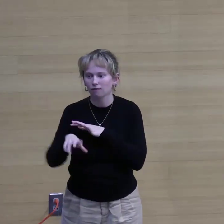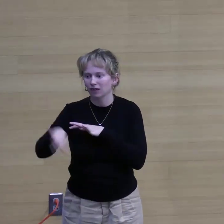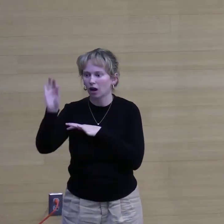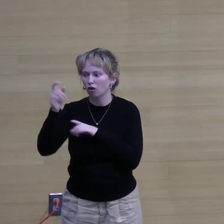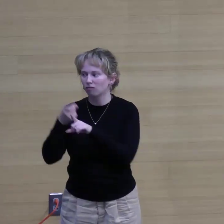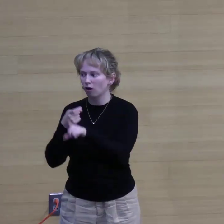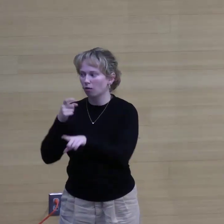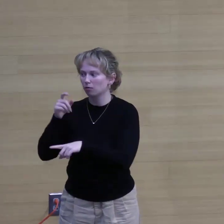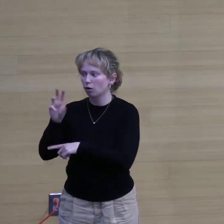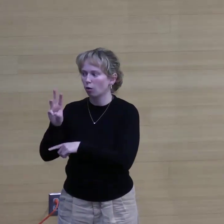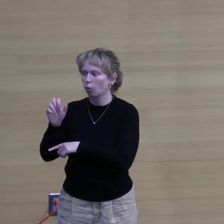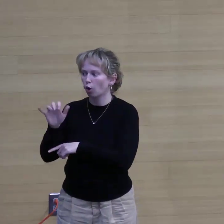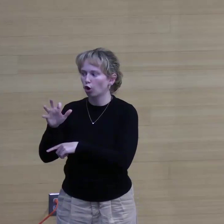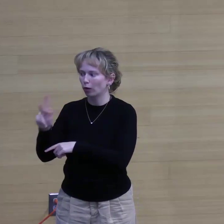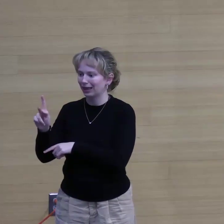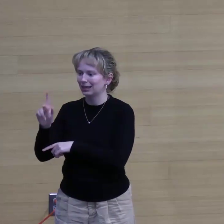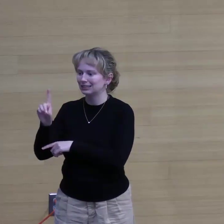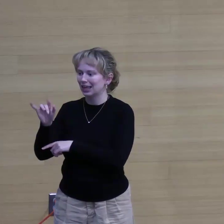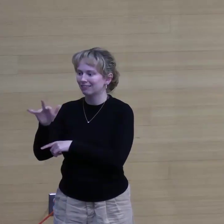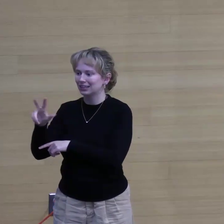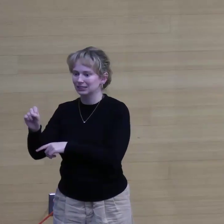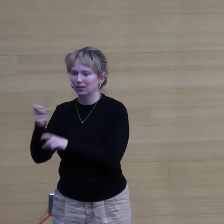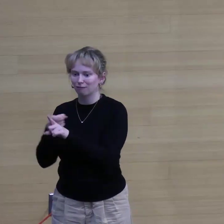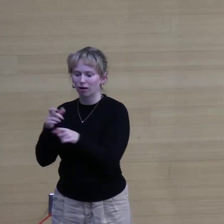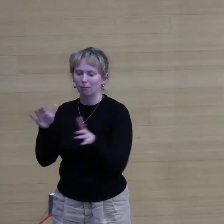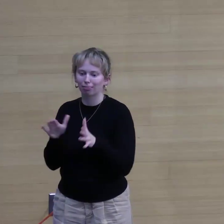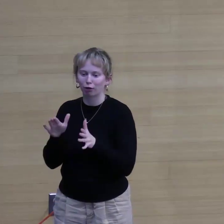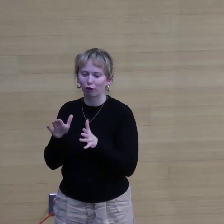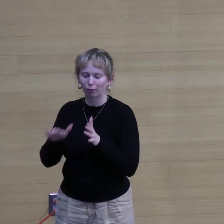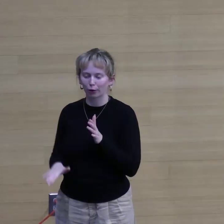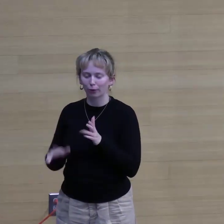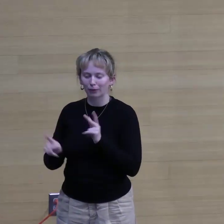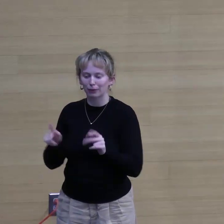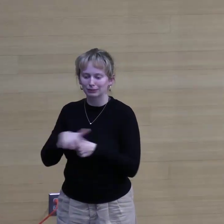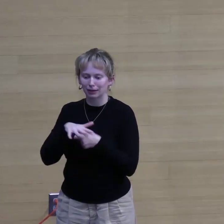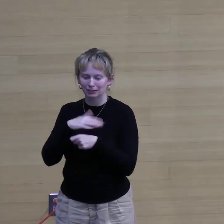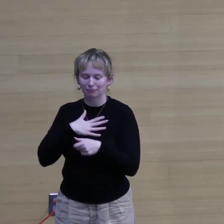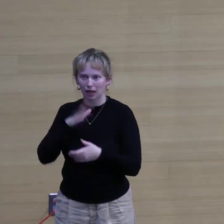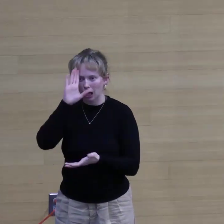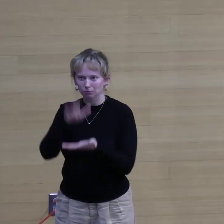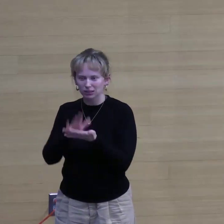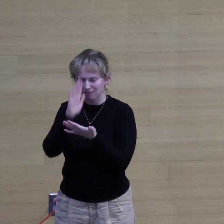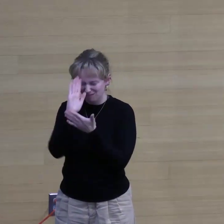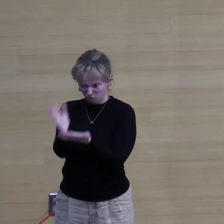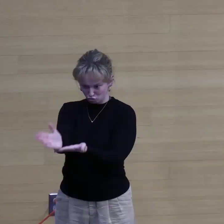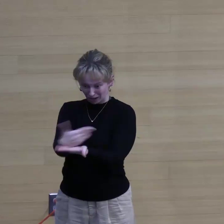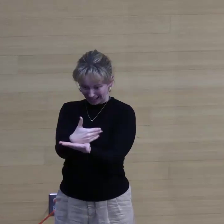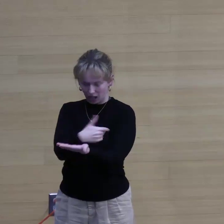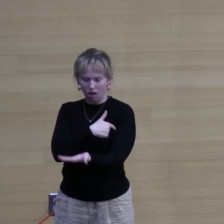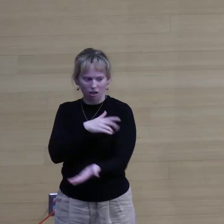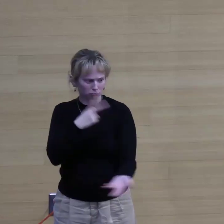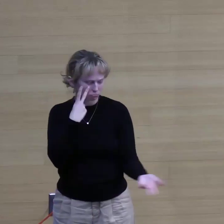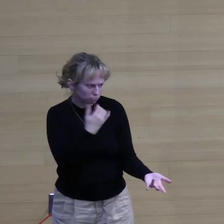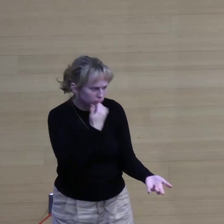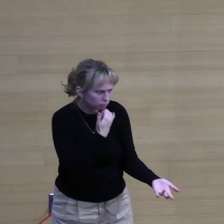found by Warwick Davis, who's a bit of a celebrity in the Little People space. And like Warwick, my husband's like freaking out. I see him and I'm like, what's